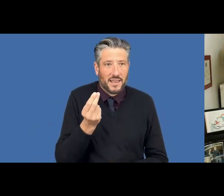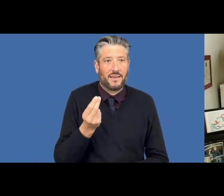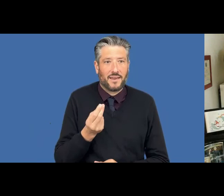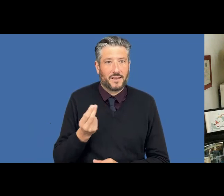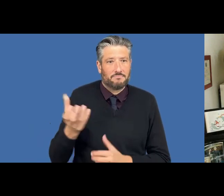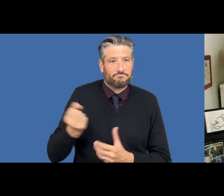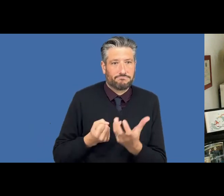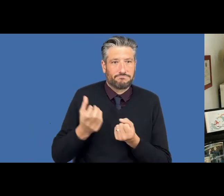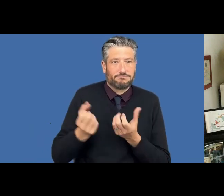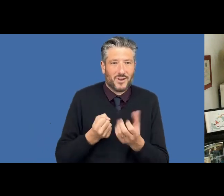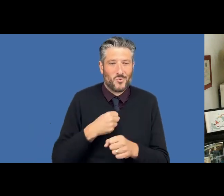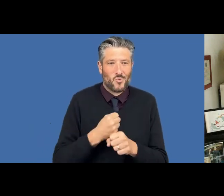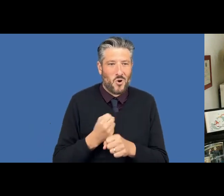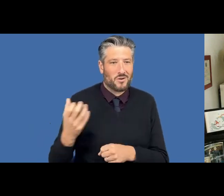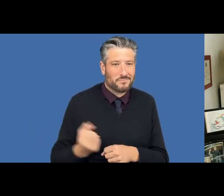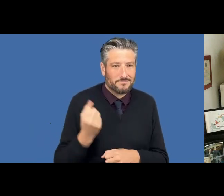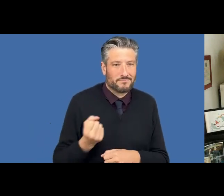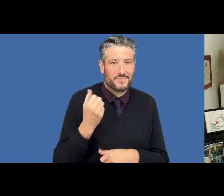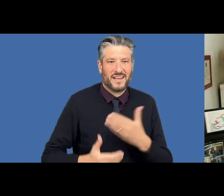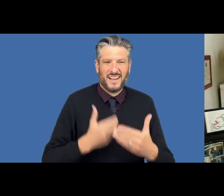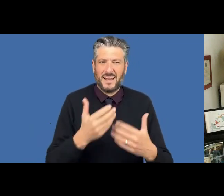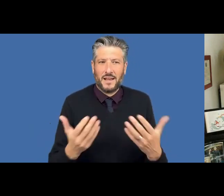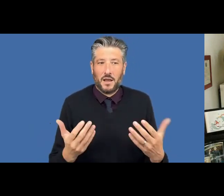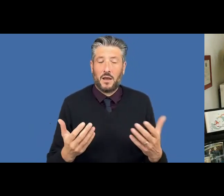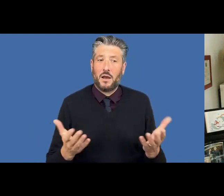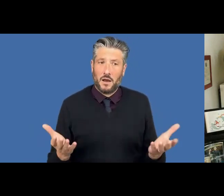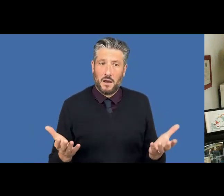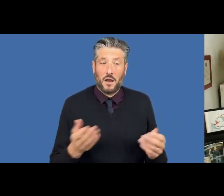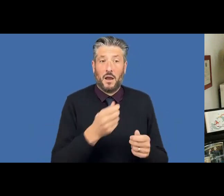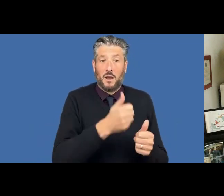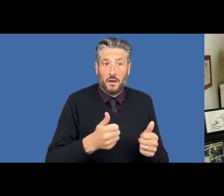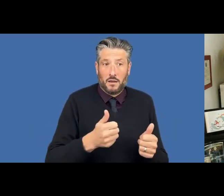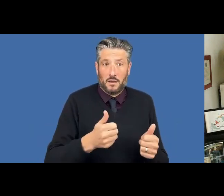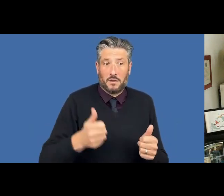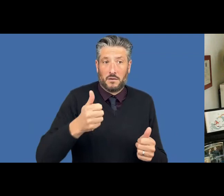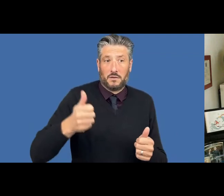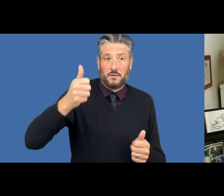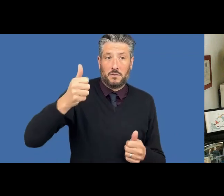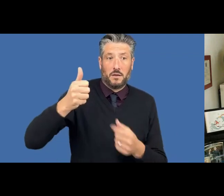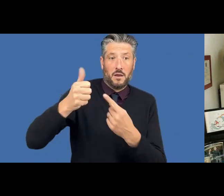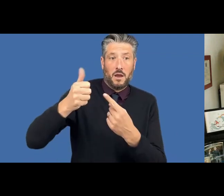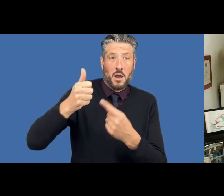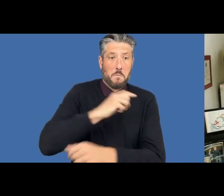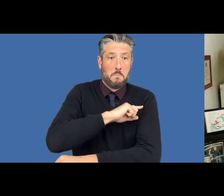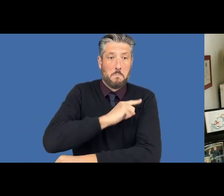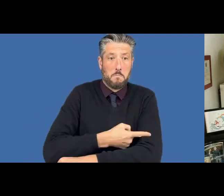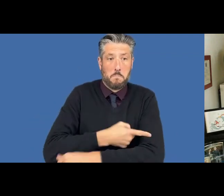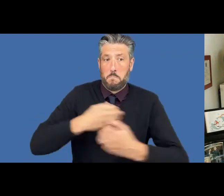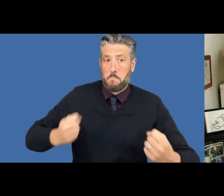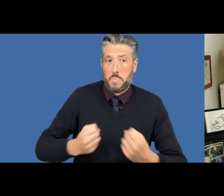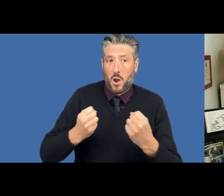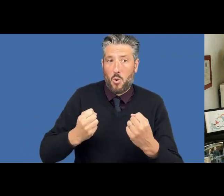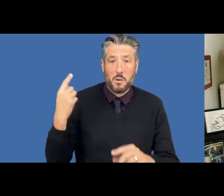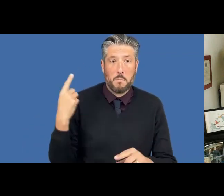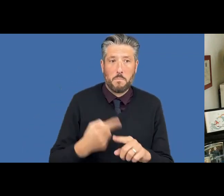the organization that when you have people that are influential and powerful that actually happen to have lived experience of disability, that